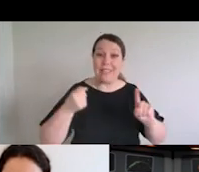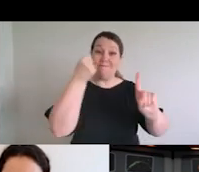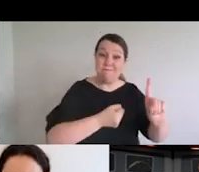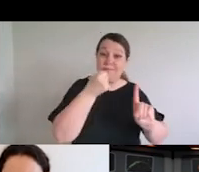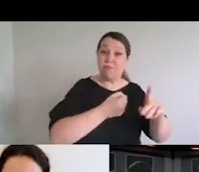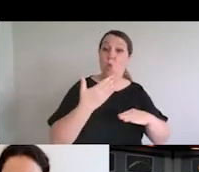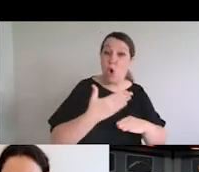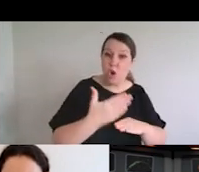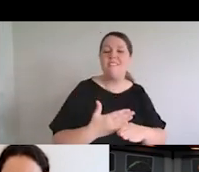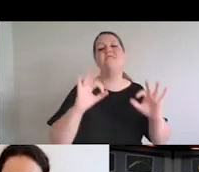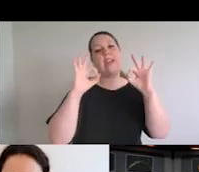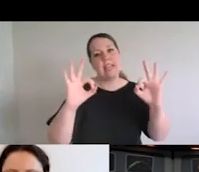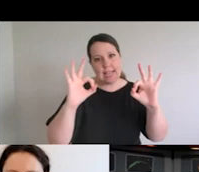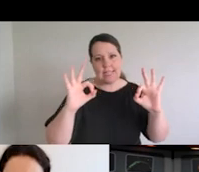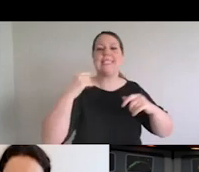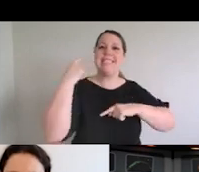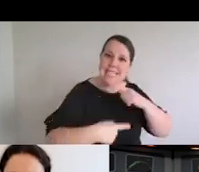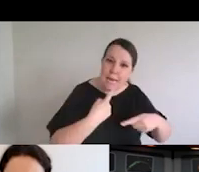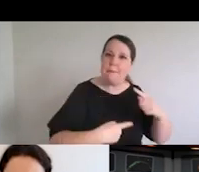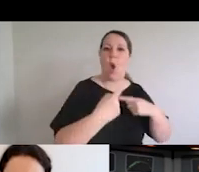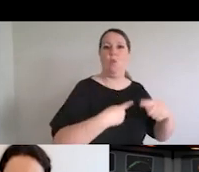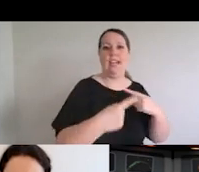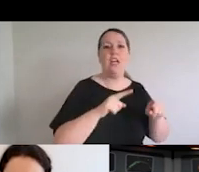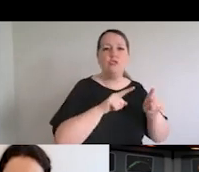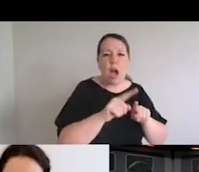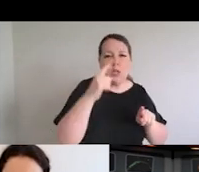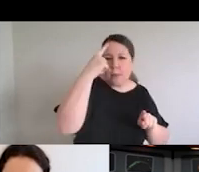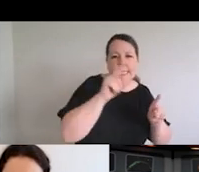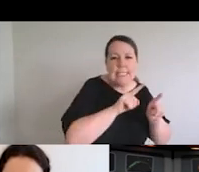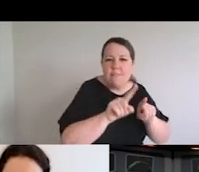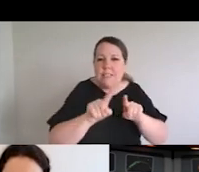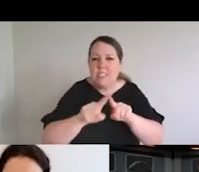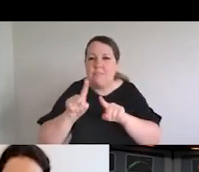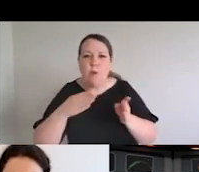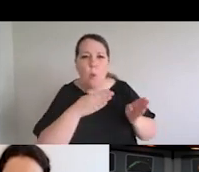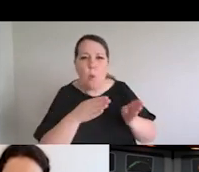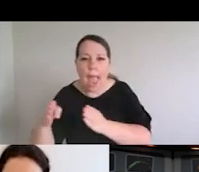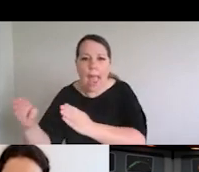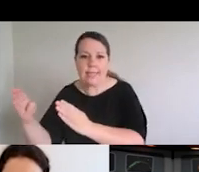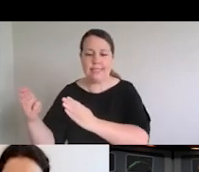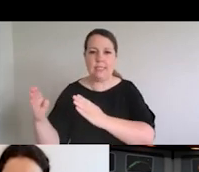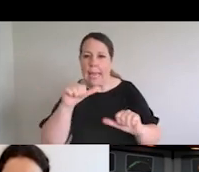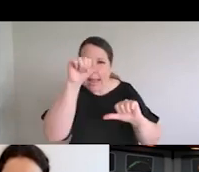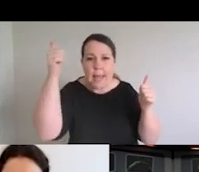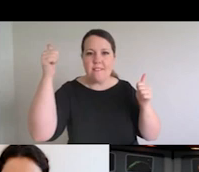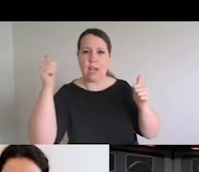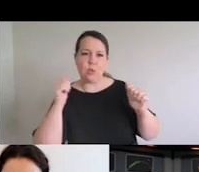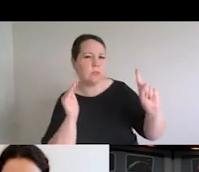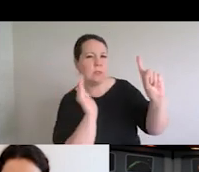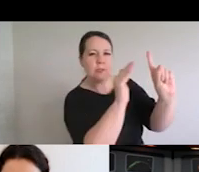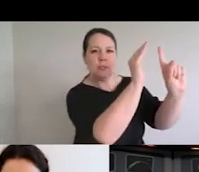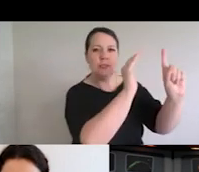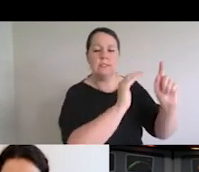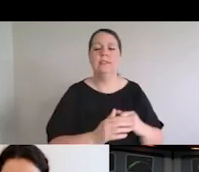creative ways to do it. And the thing is, I would start having Zoom meetings with individual